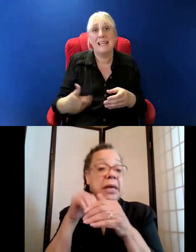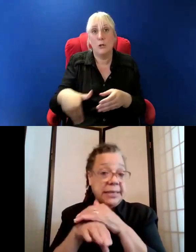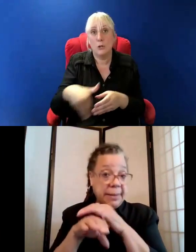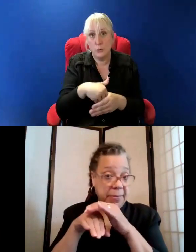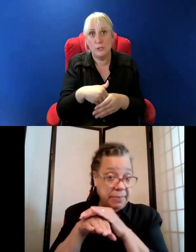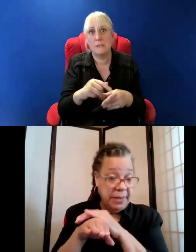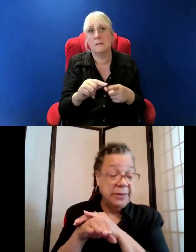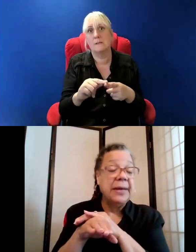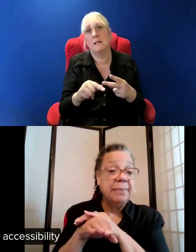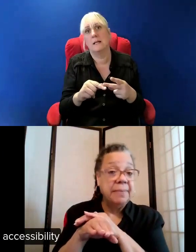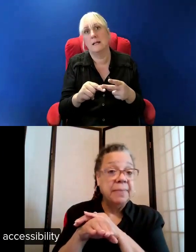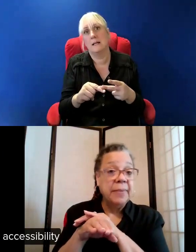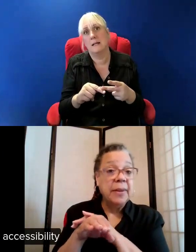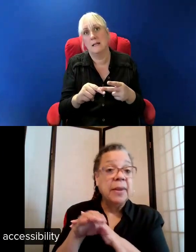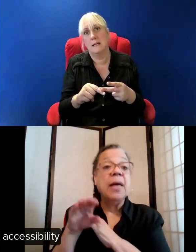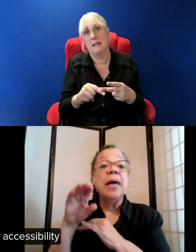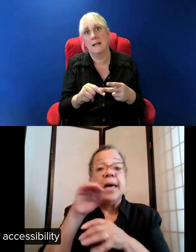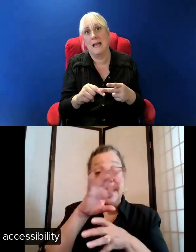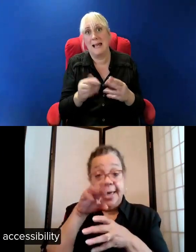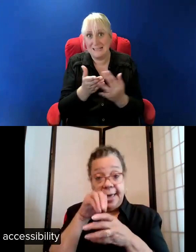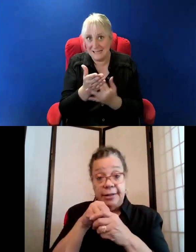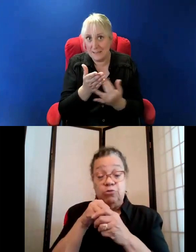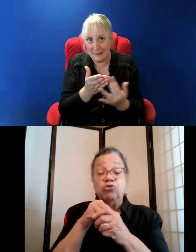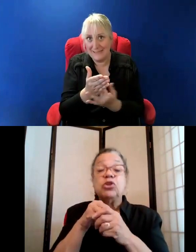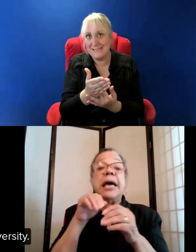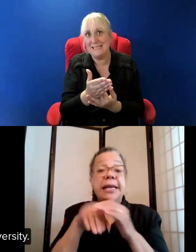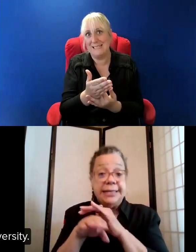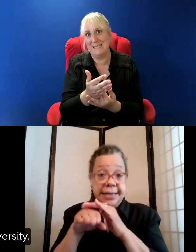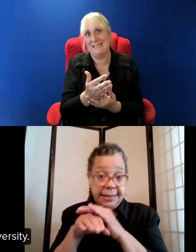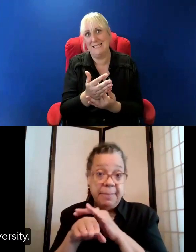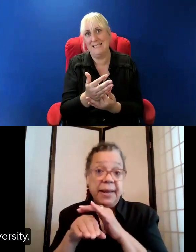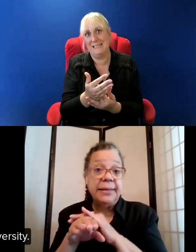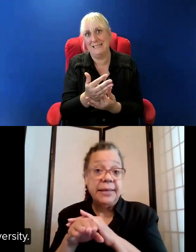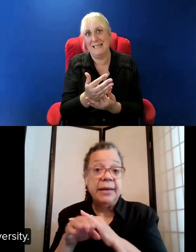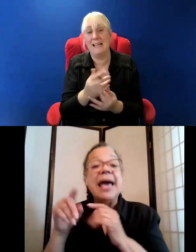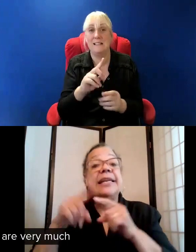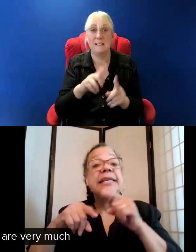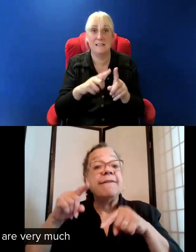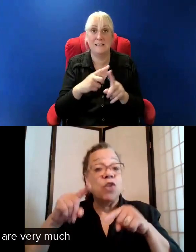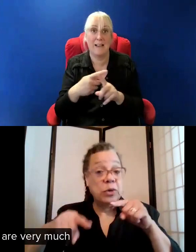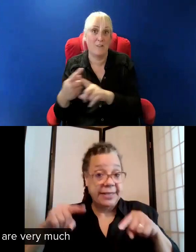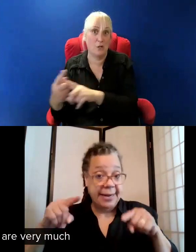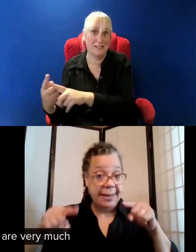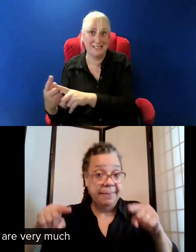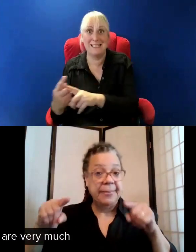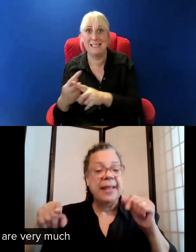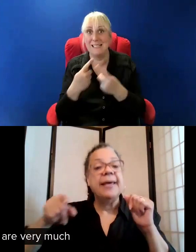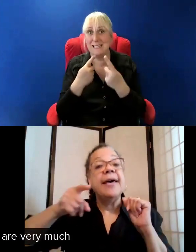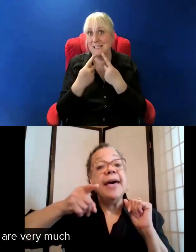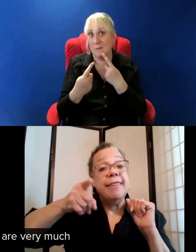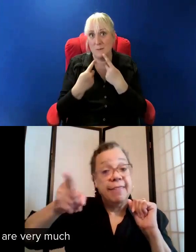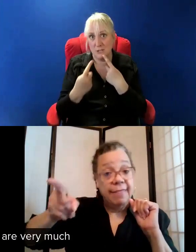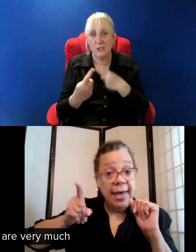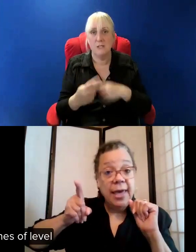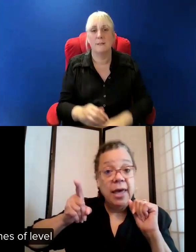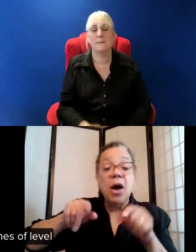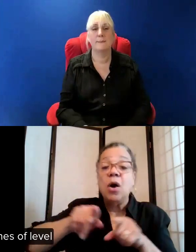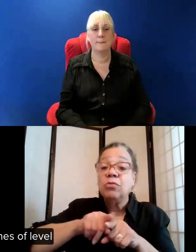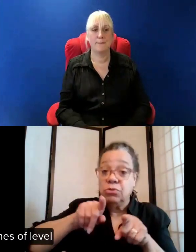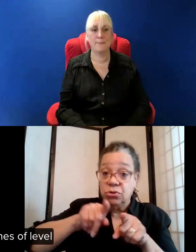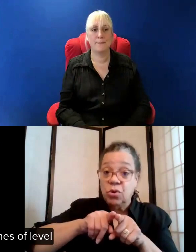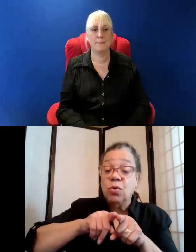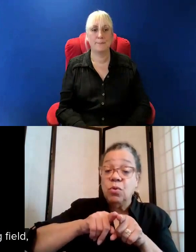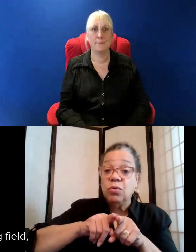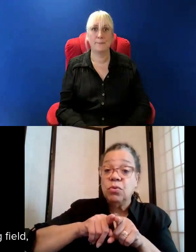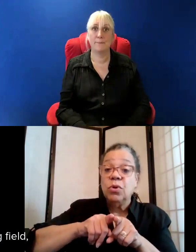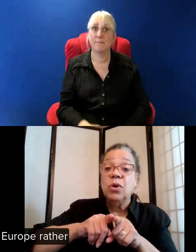and inclusion and accessibility and diversity. And they again are very much along the